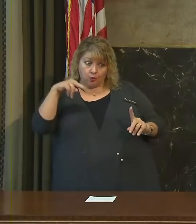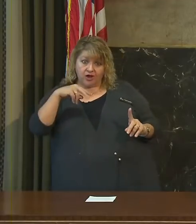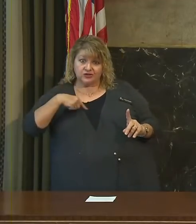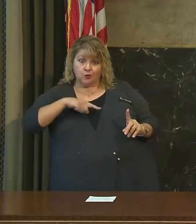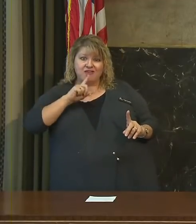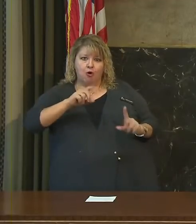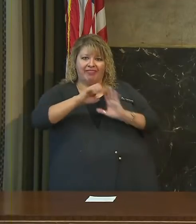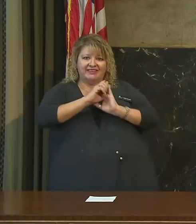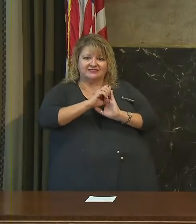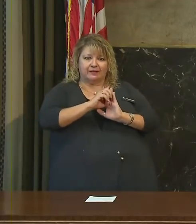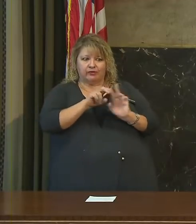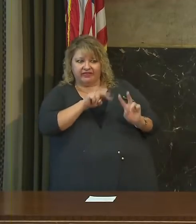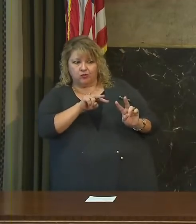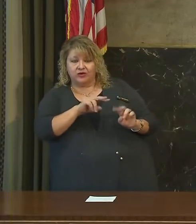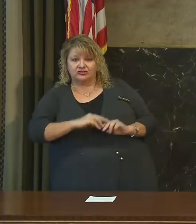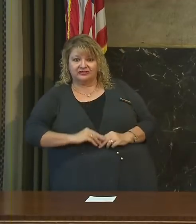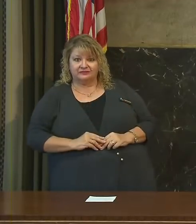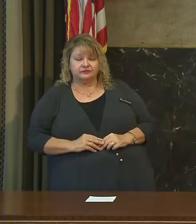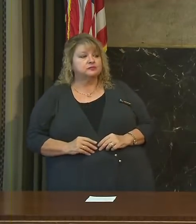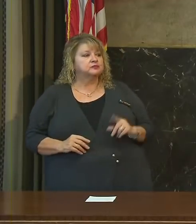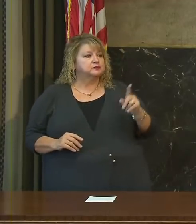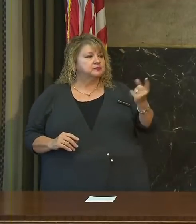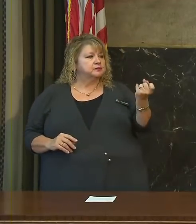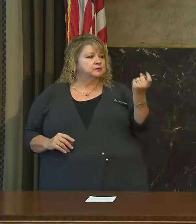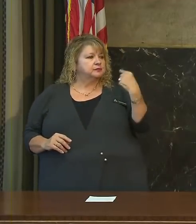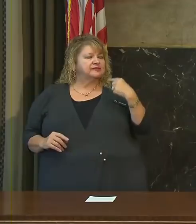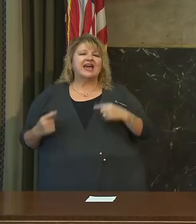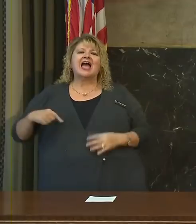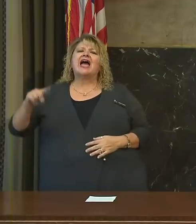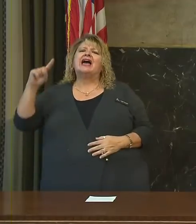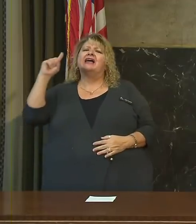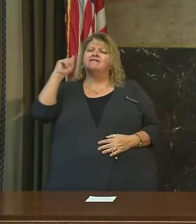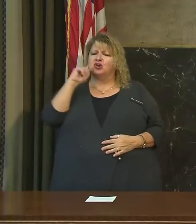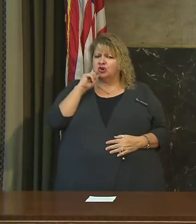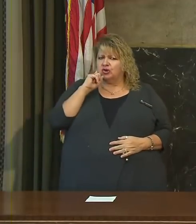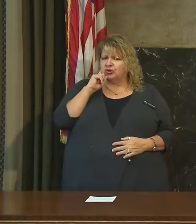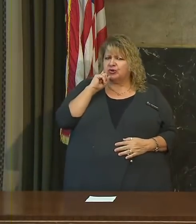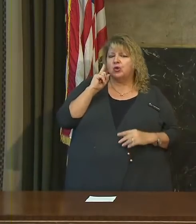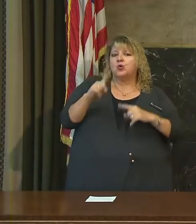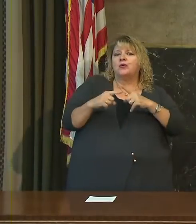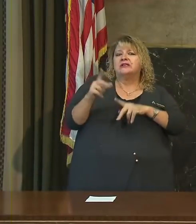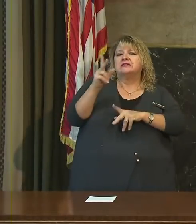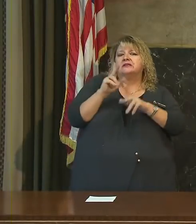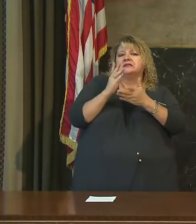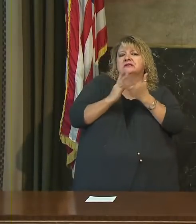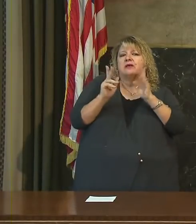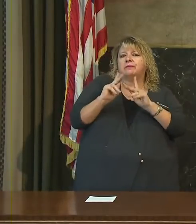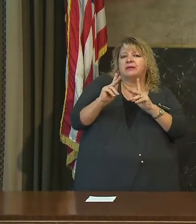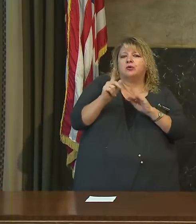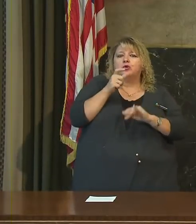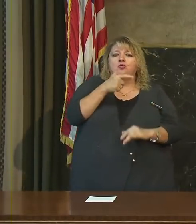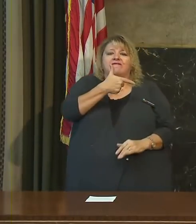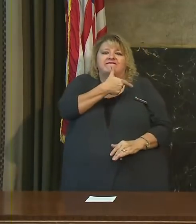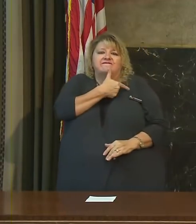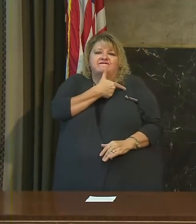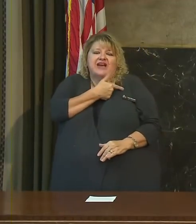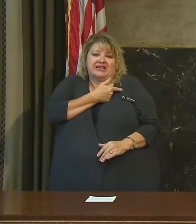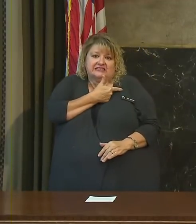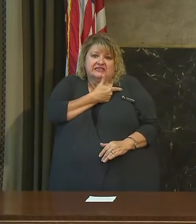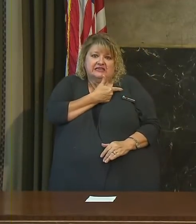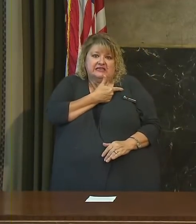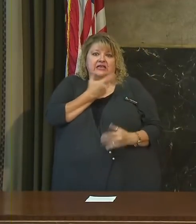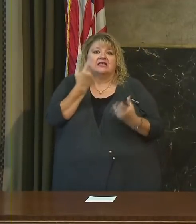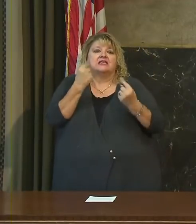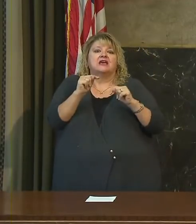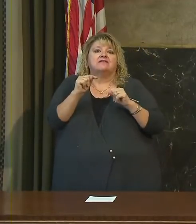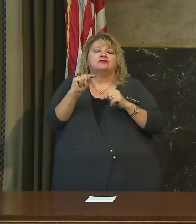of the things that I've heard anecdotally is that when some people have tried to, who are vaccinated, have tried to